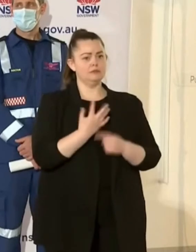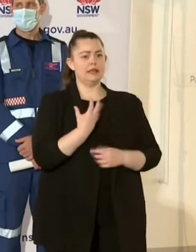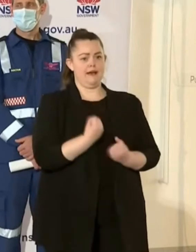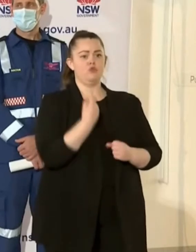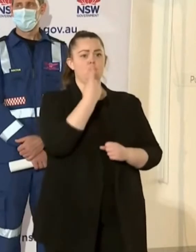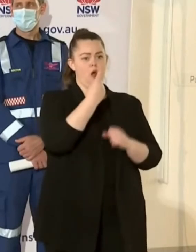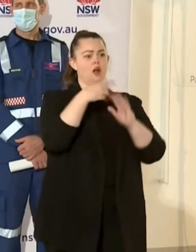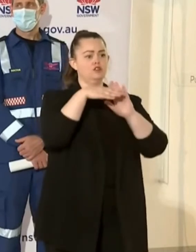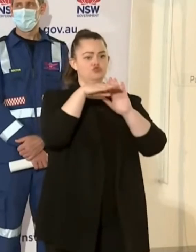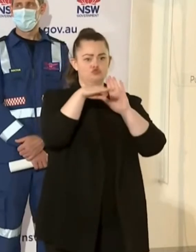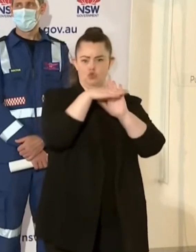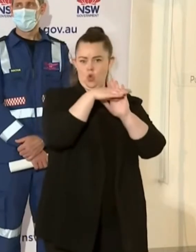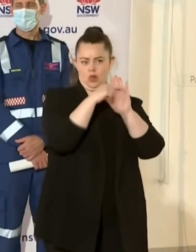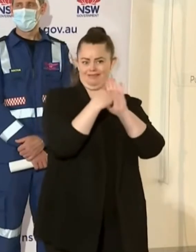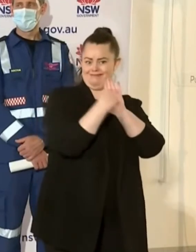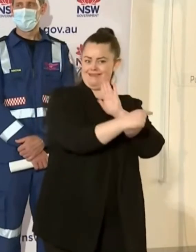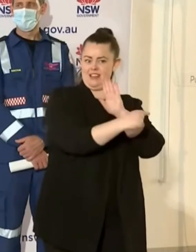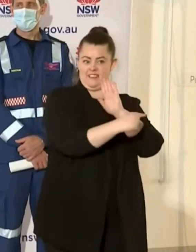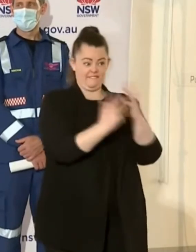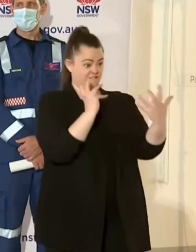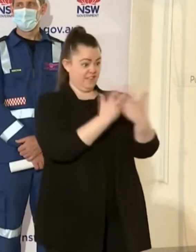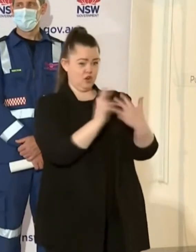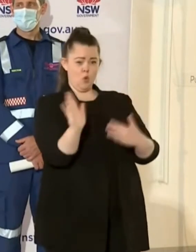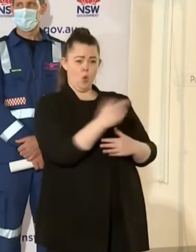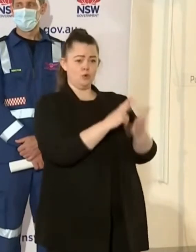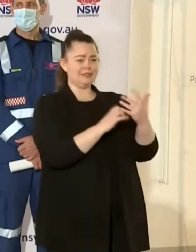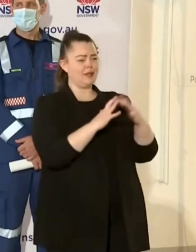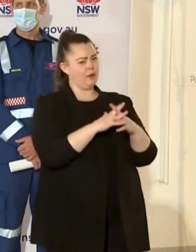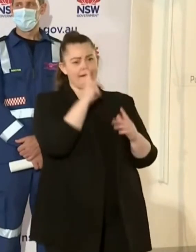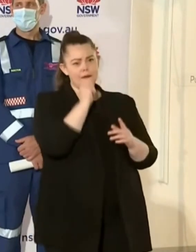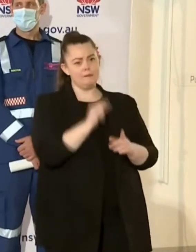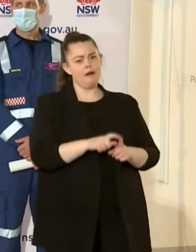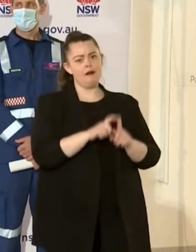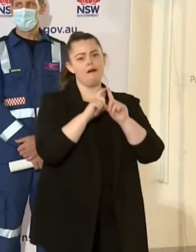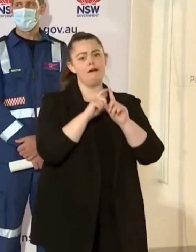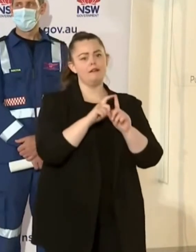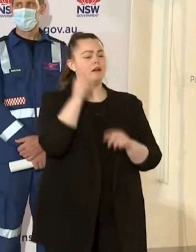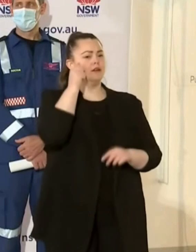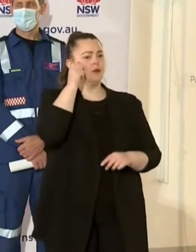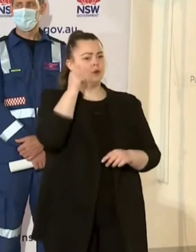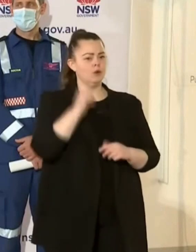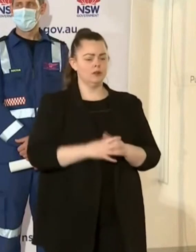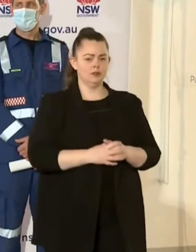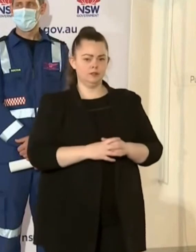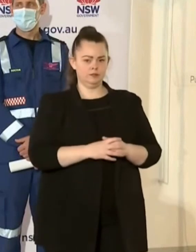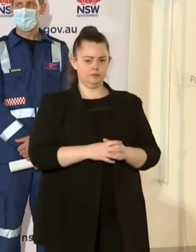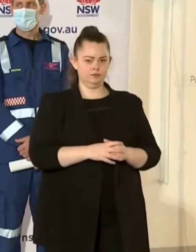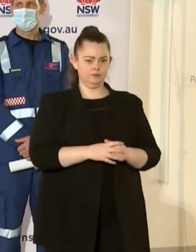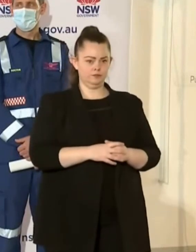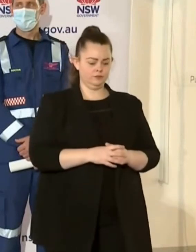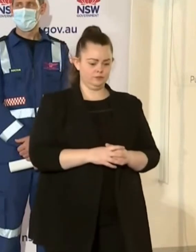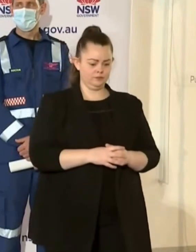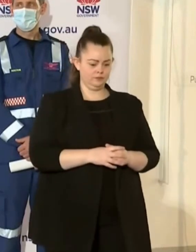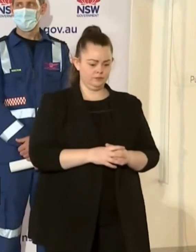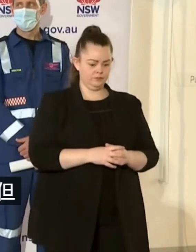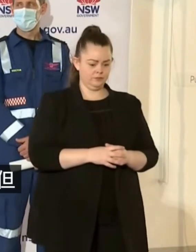of the political local government people talking about a two-tier city or whatever the expressions they use. That's actually just being a